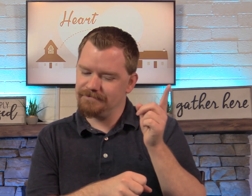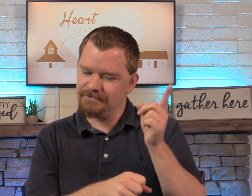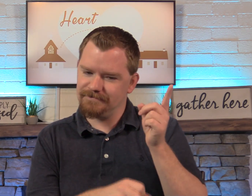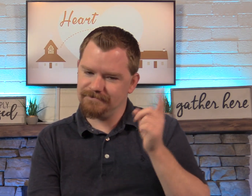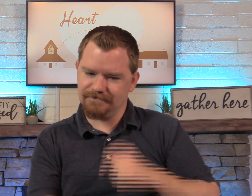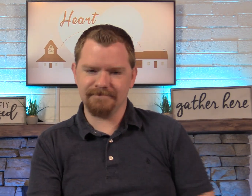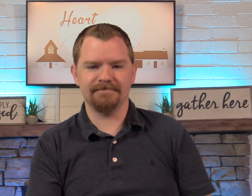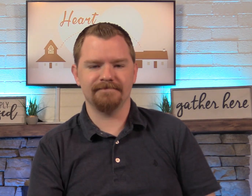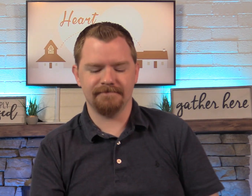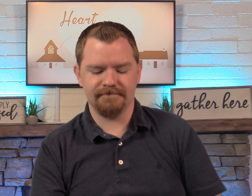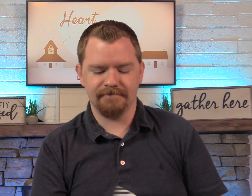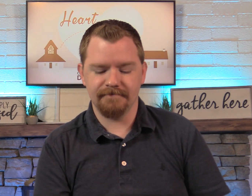make sense.